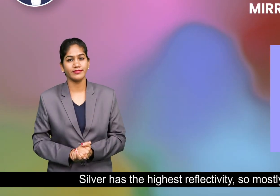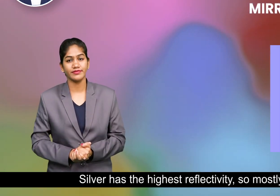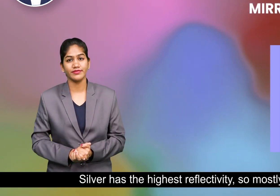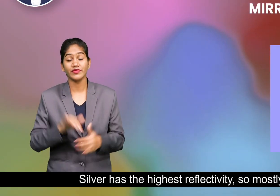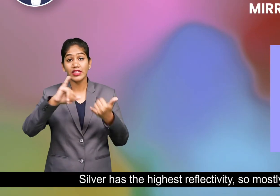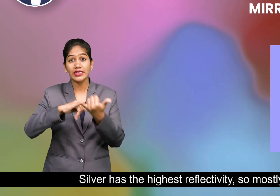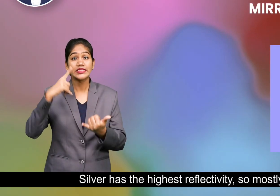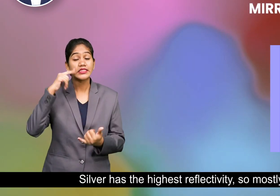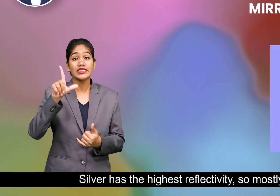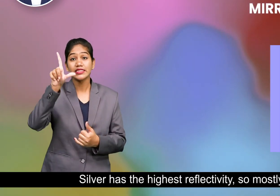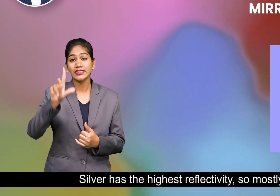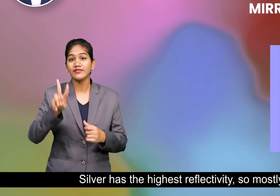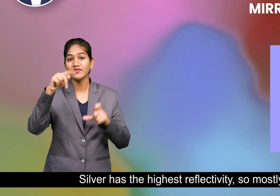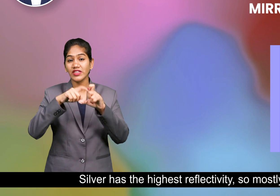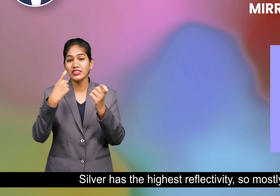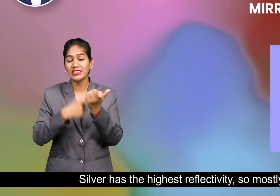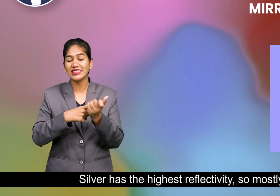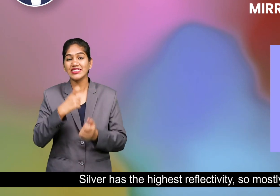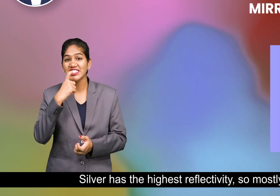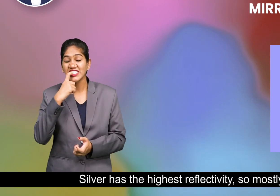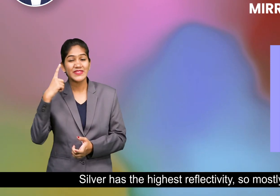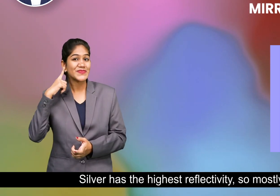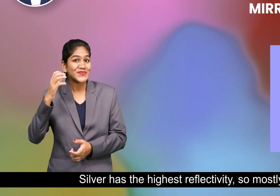Silver has the highest reflectivity.